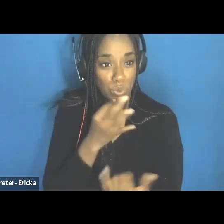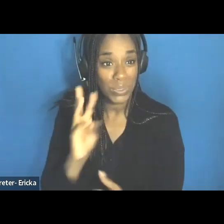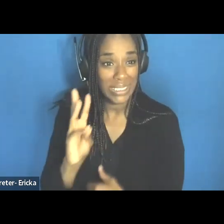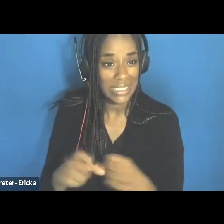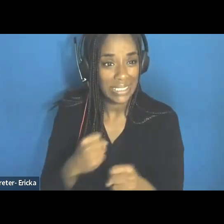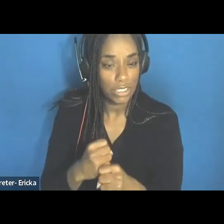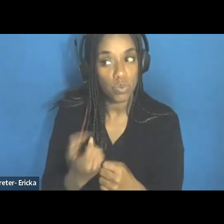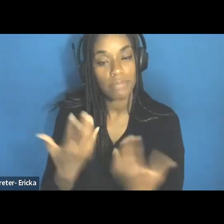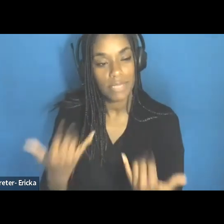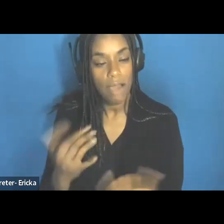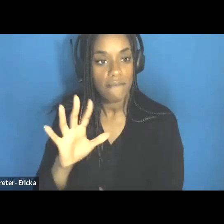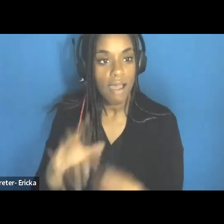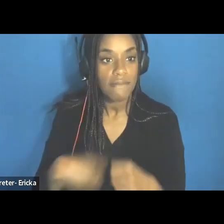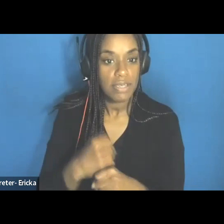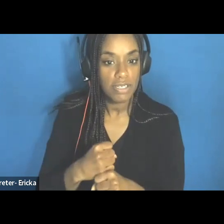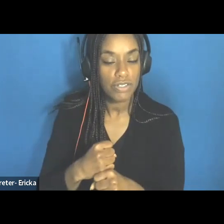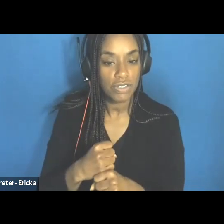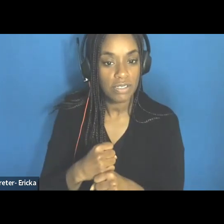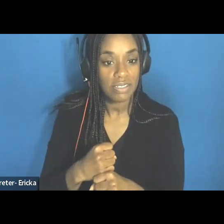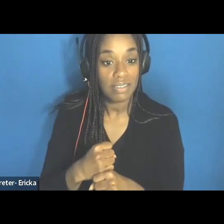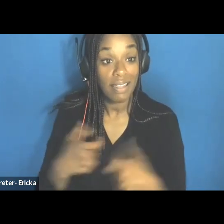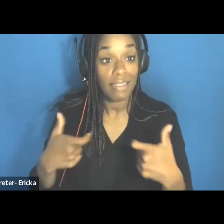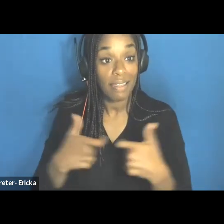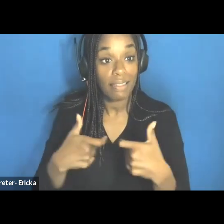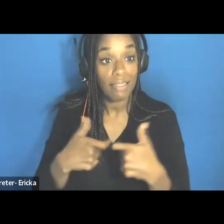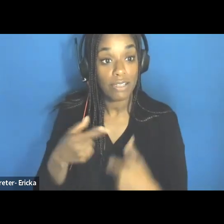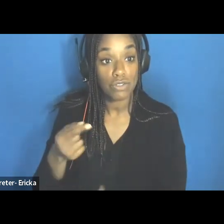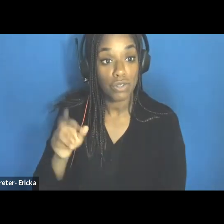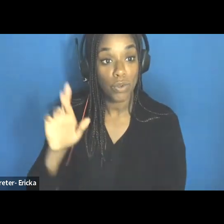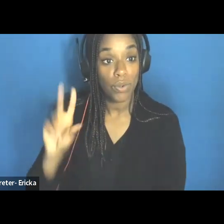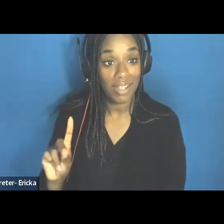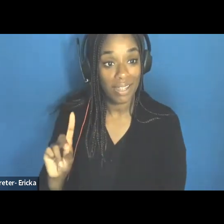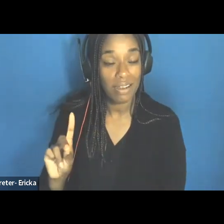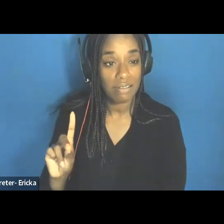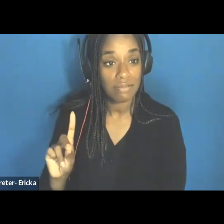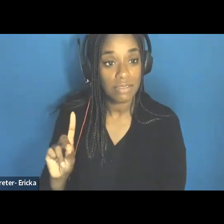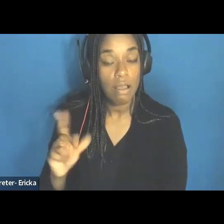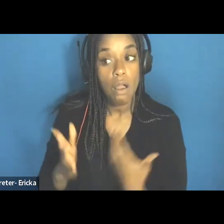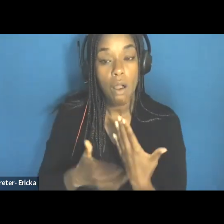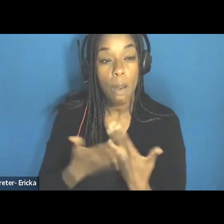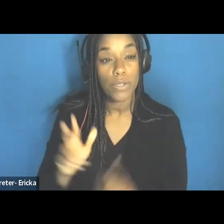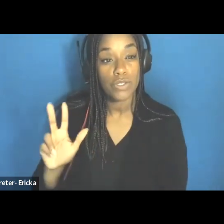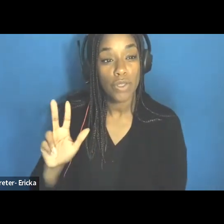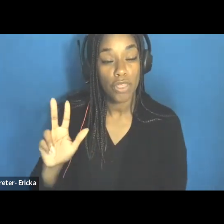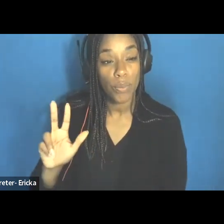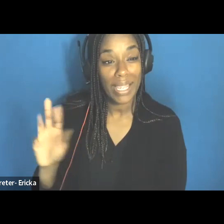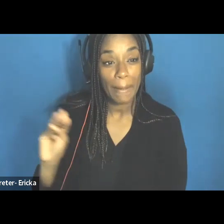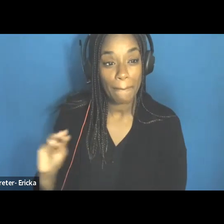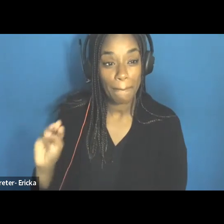now, the electric grid, almost 3 million people live in Puerto Rico,